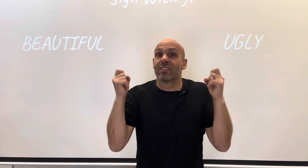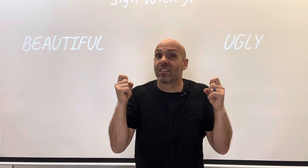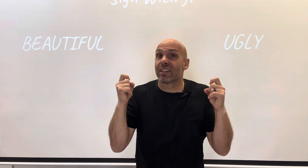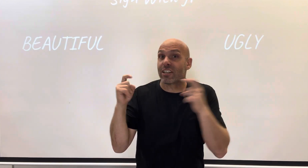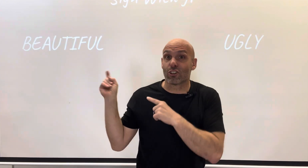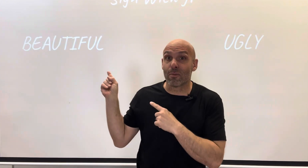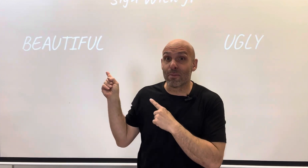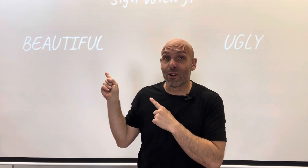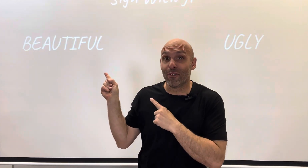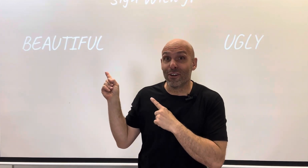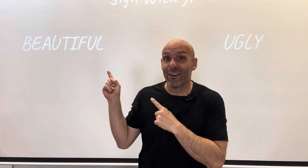Okay, so show me beautiful